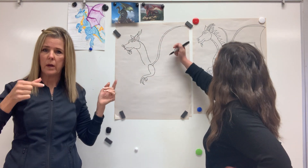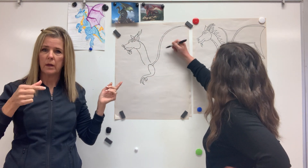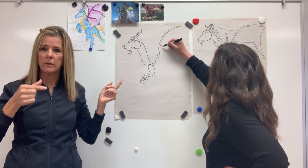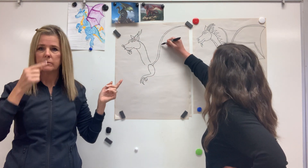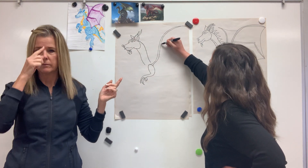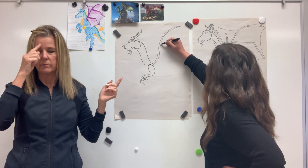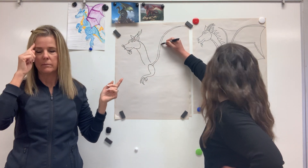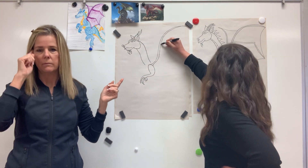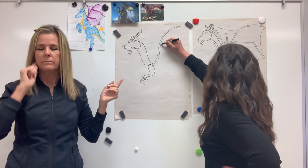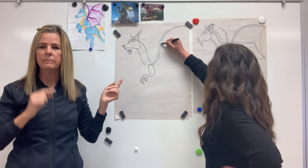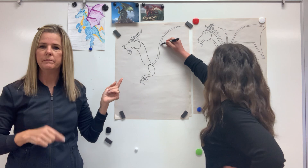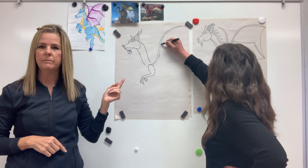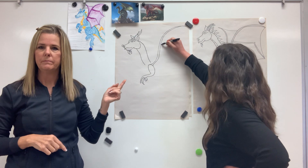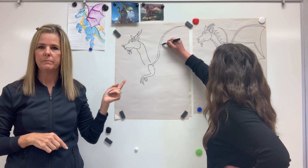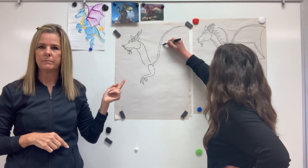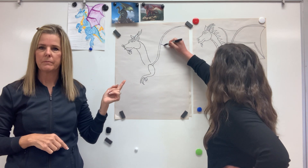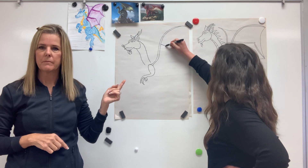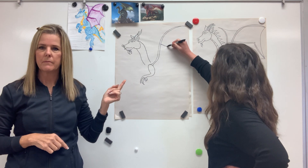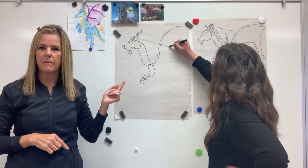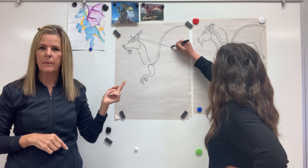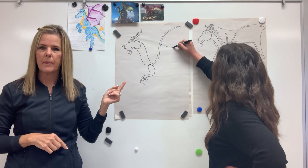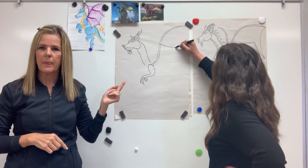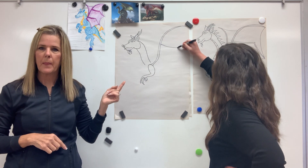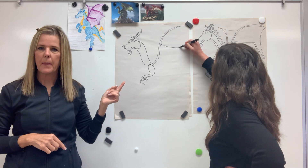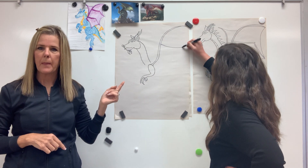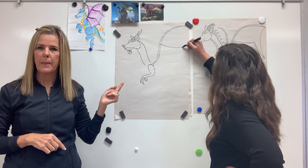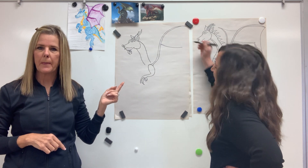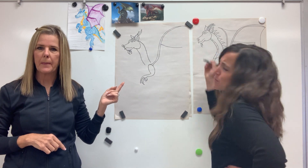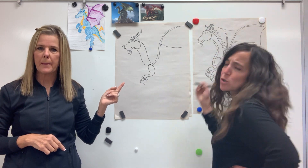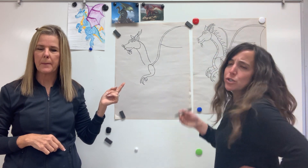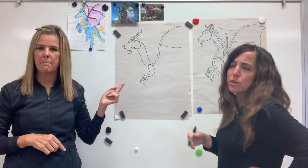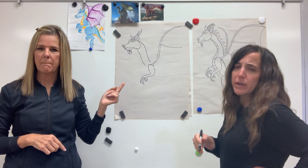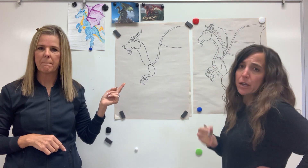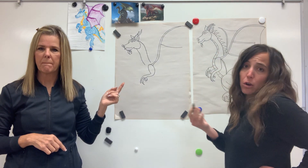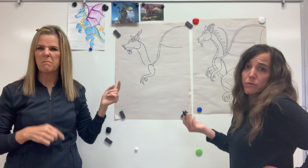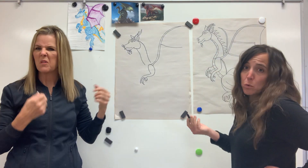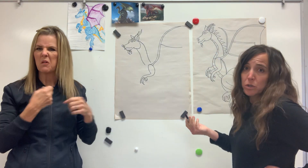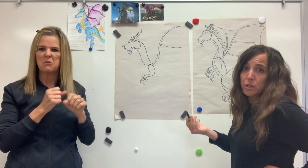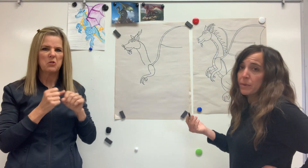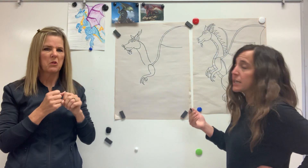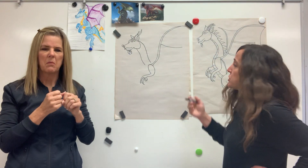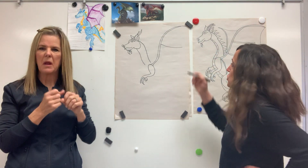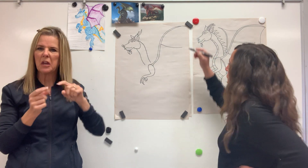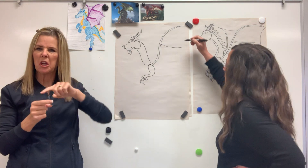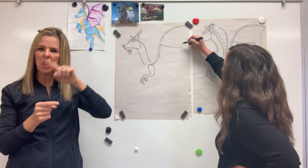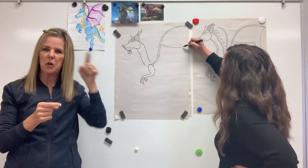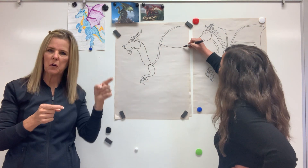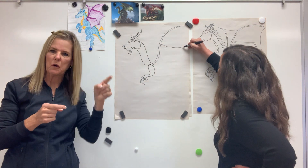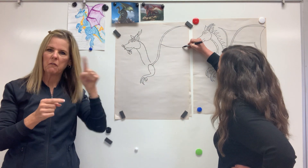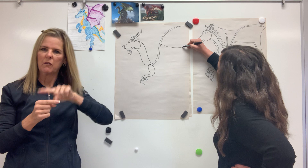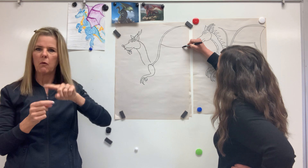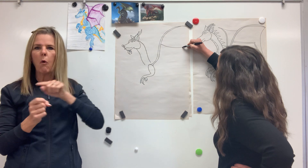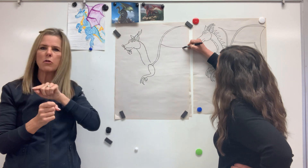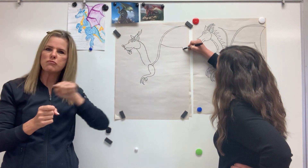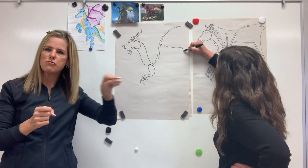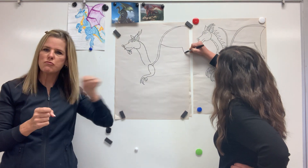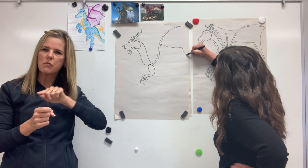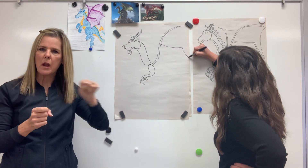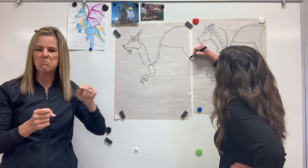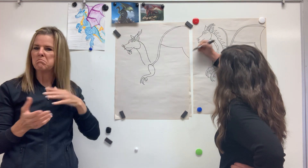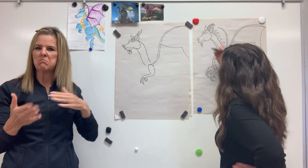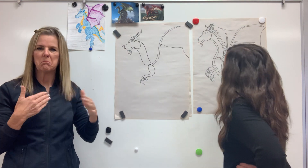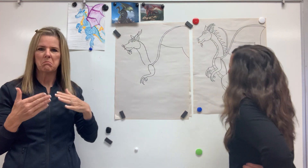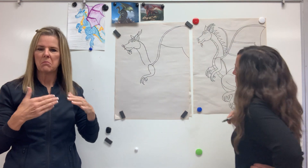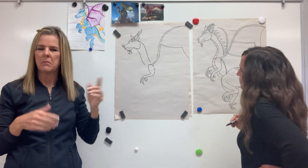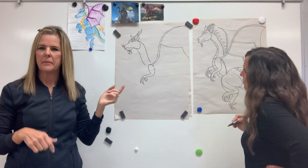little ways and I'm gonna make a curve line that kind of comes out. And of course you can make it curved or you can make it straight. And then it sort of